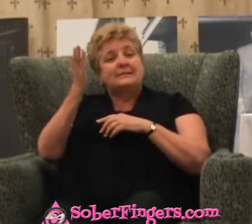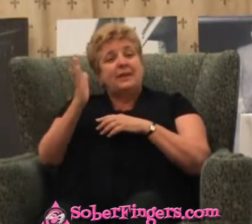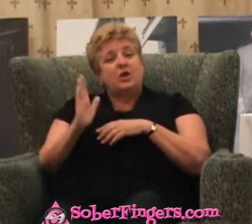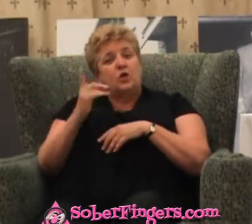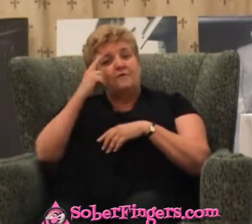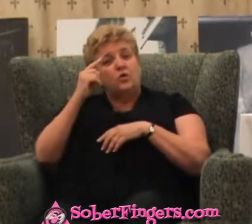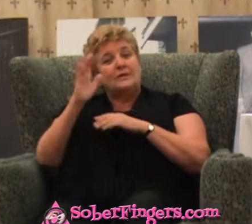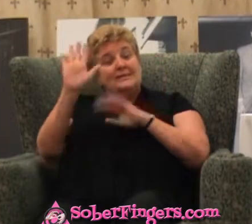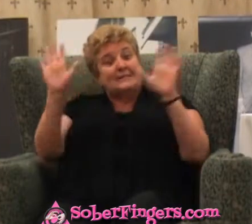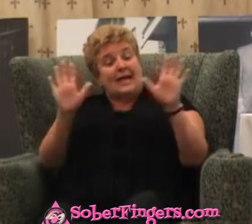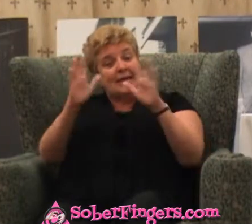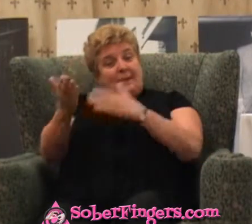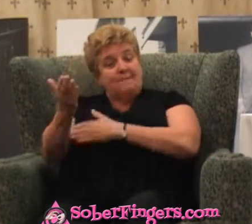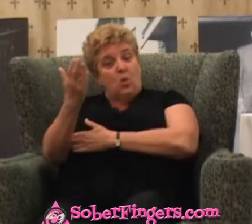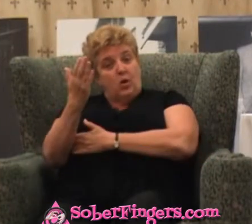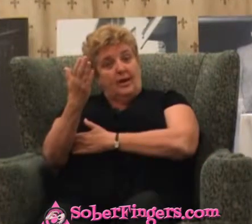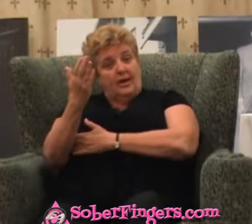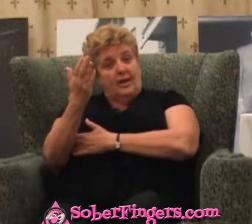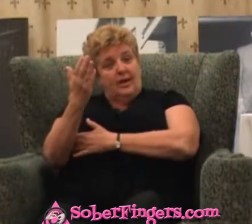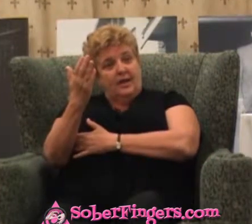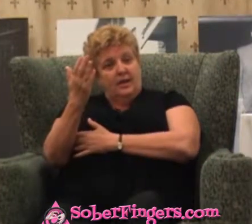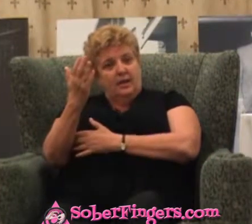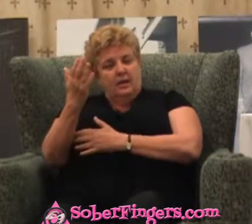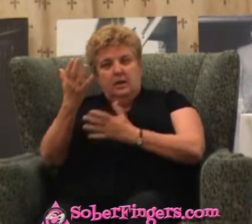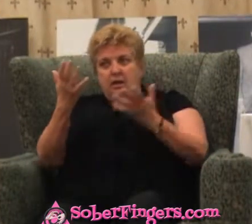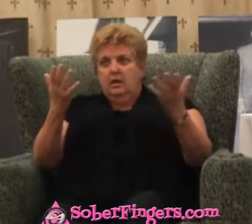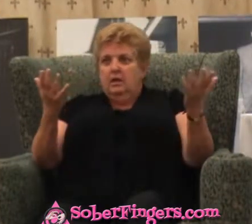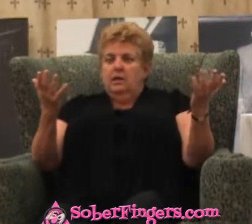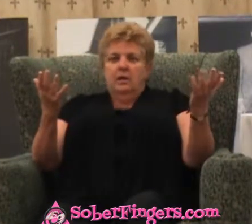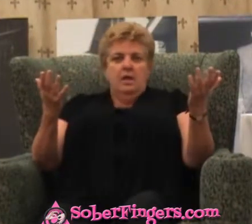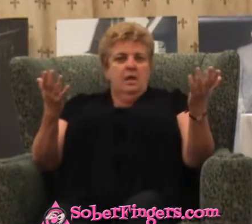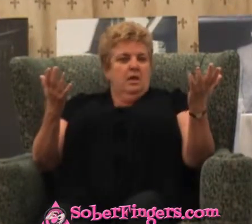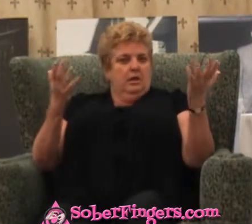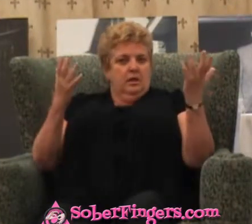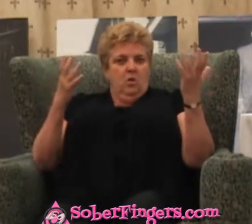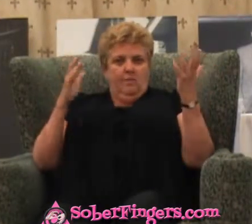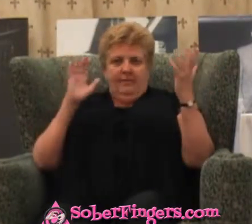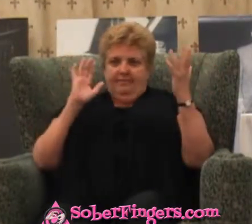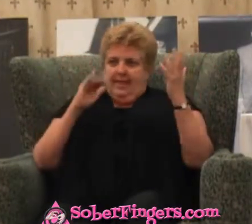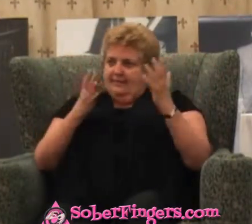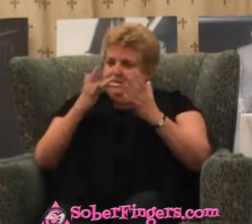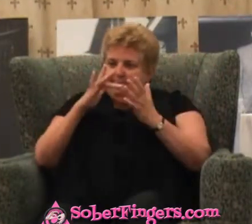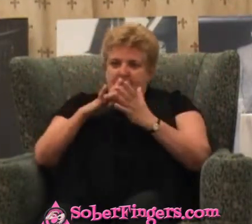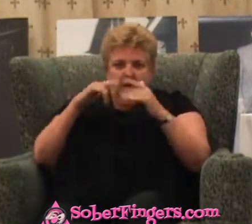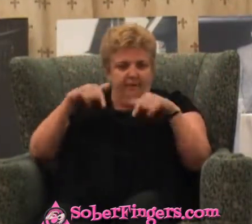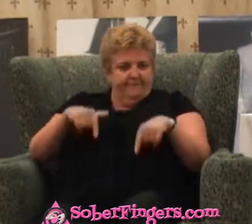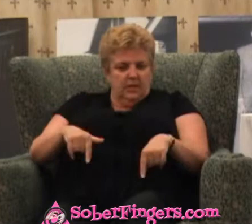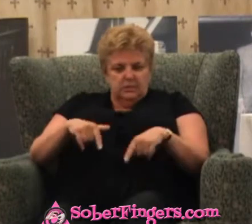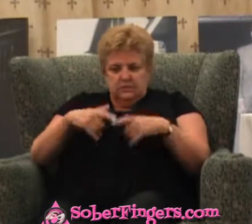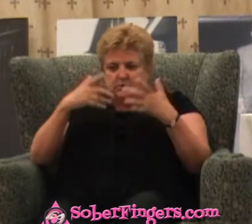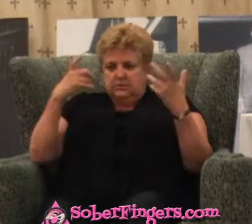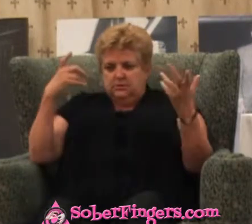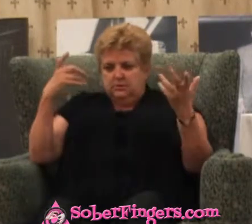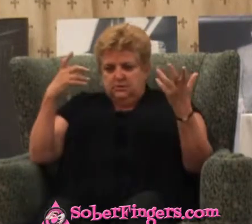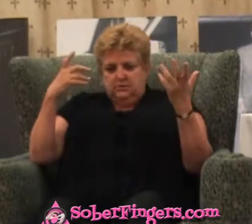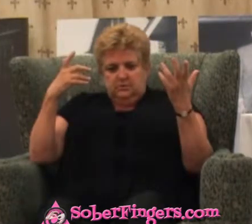would think this is as much smack in the middle of this thing as you can be. I just attended 5, 6, 7